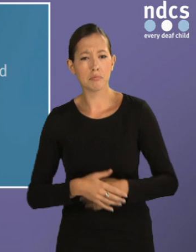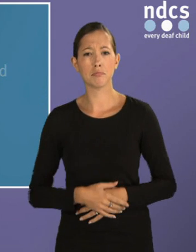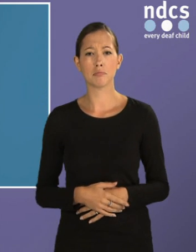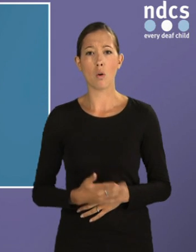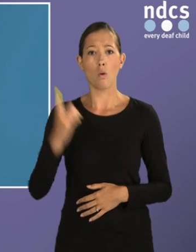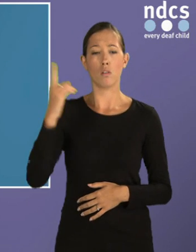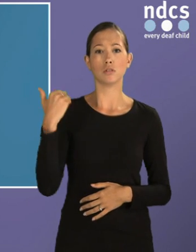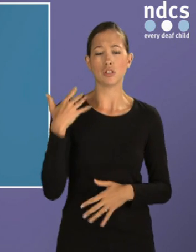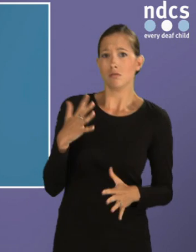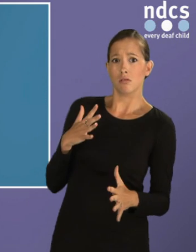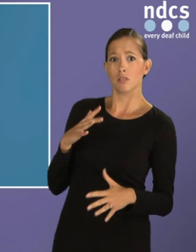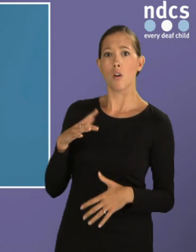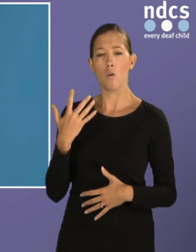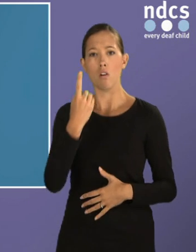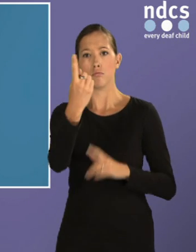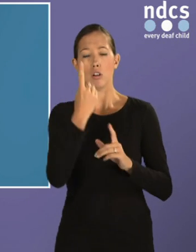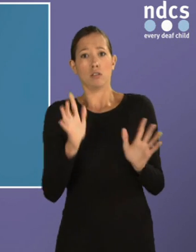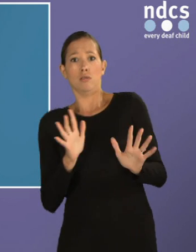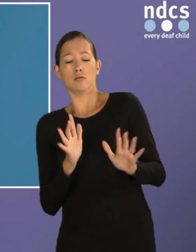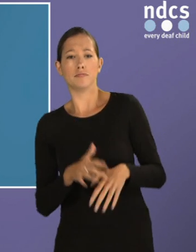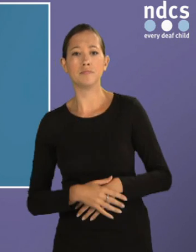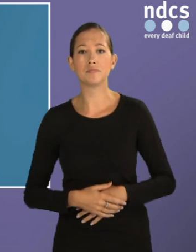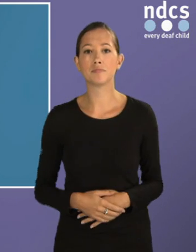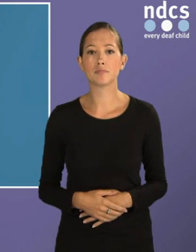outburst, flinching when approached or touched,